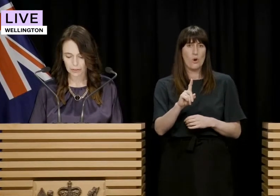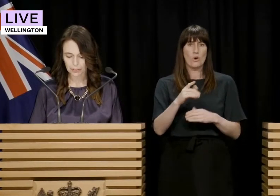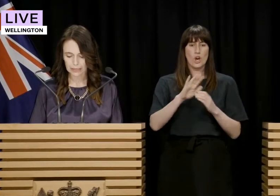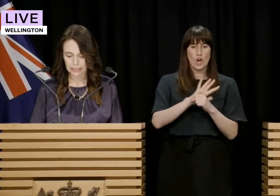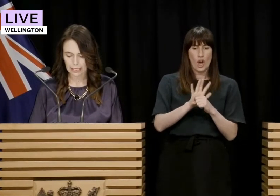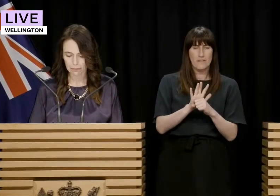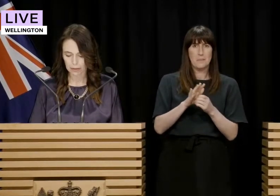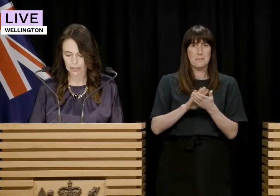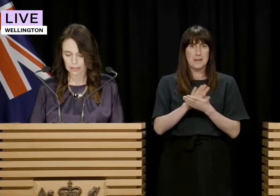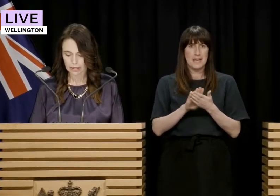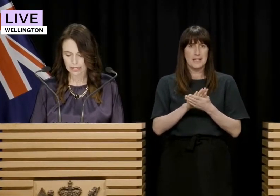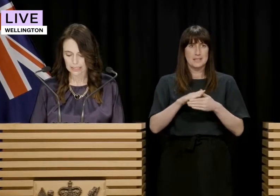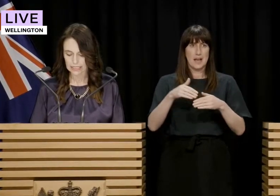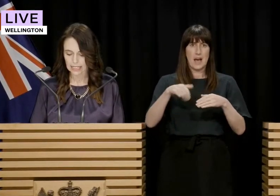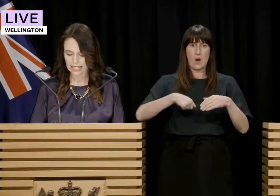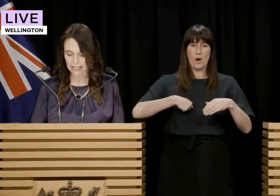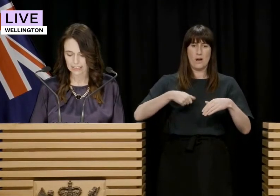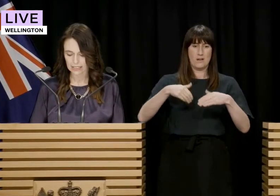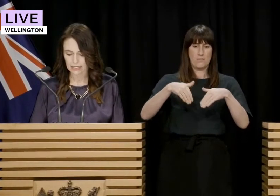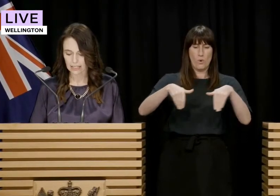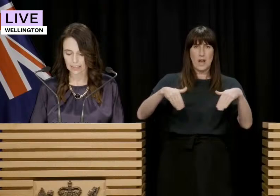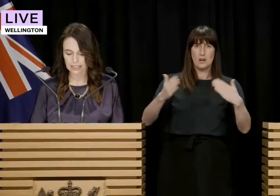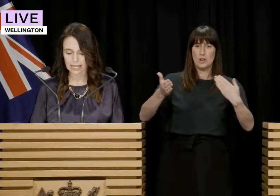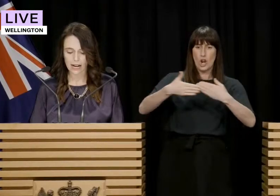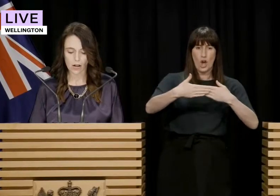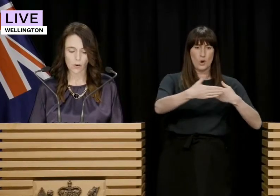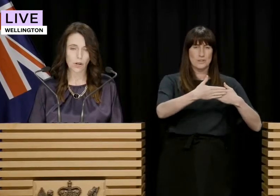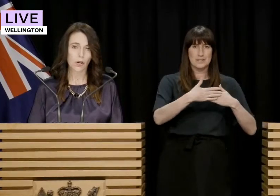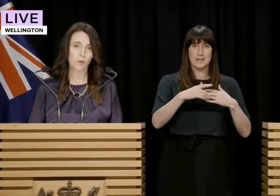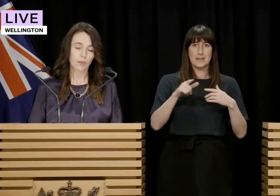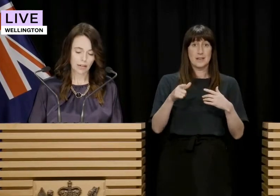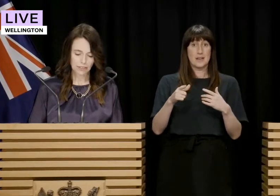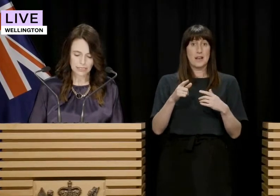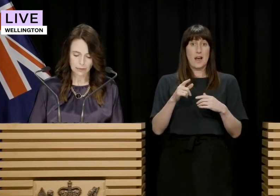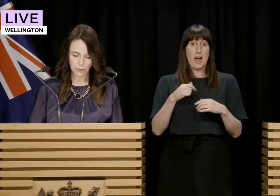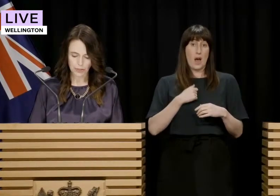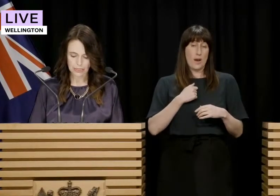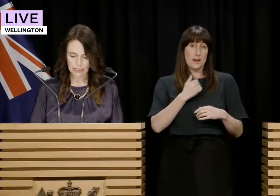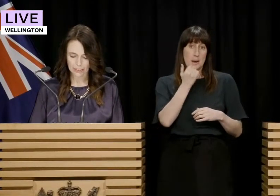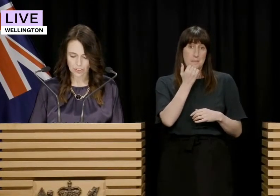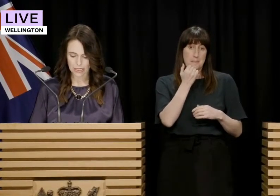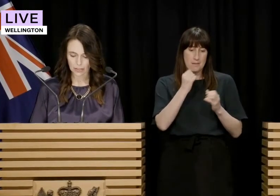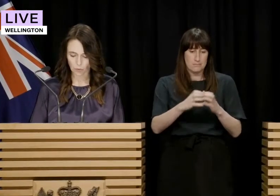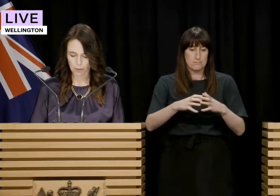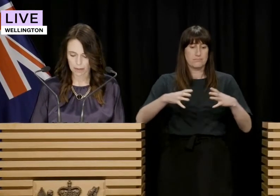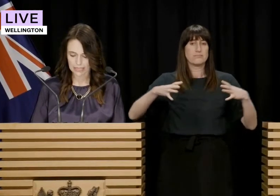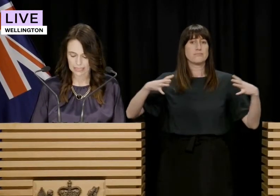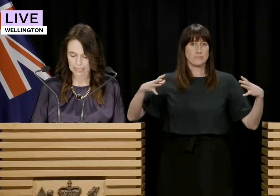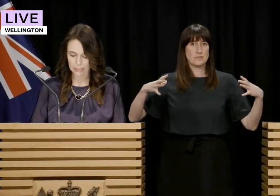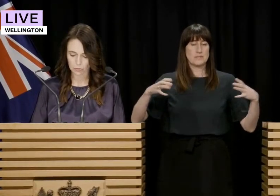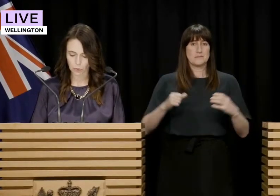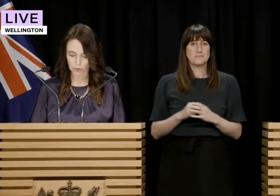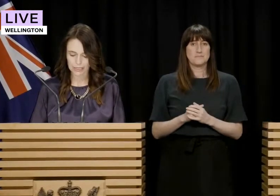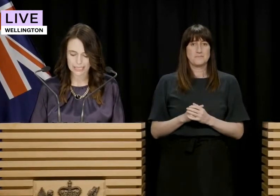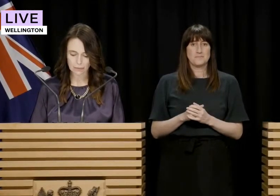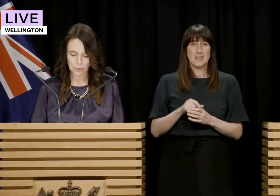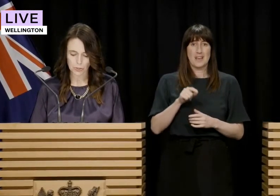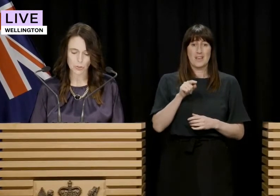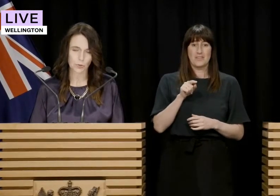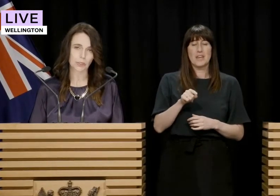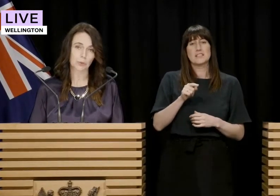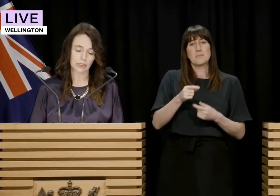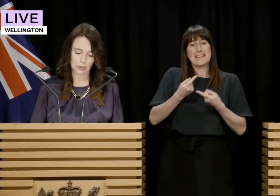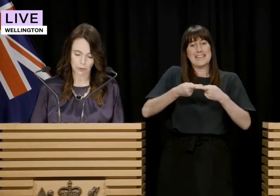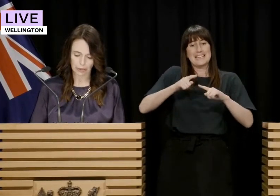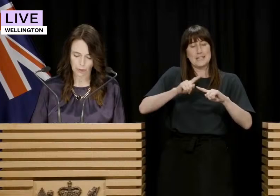continued to increase the cap to the 16,000 that it is now, with RSE workers the largest economic-based class of border